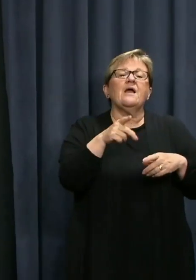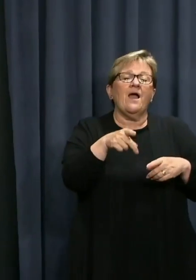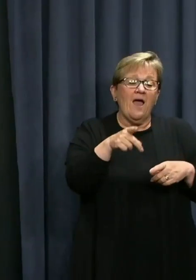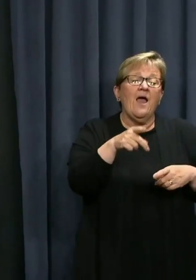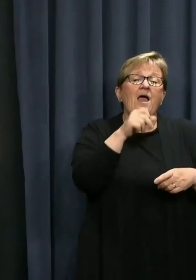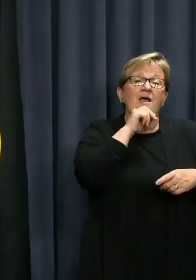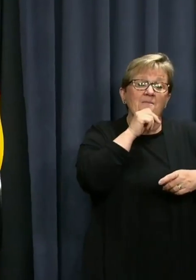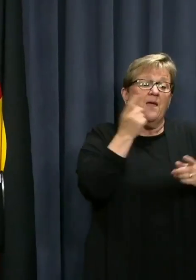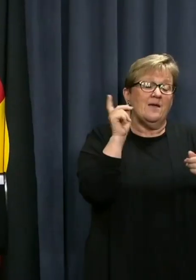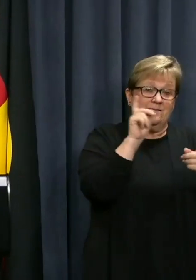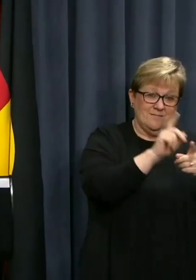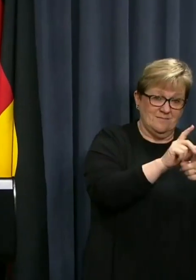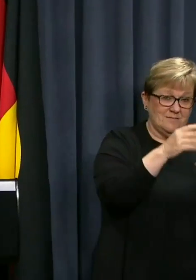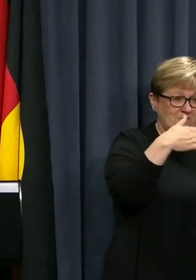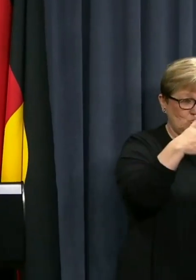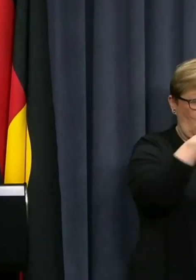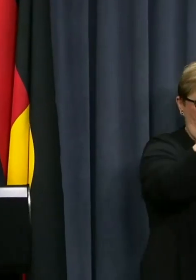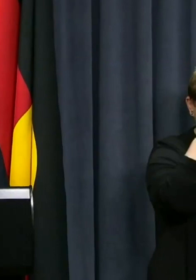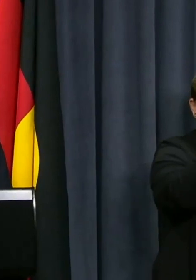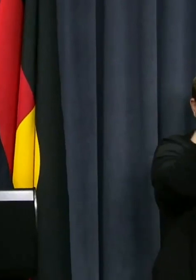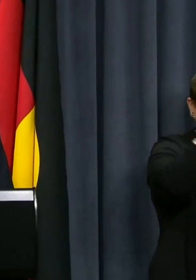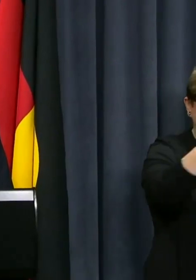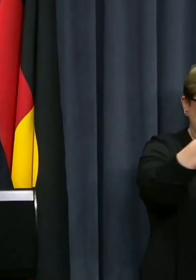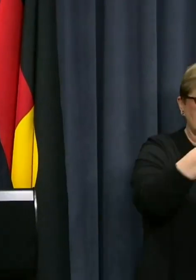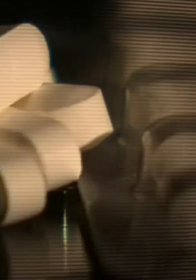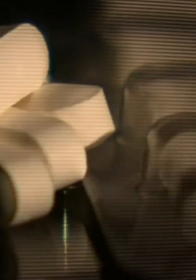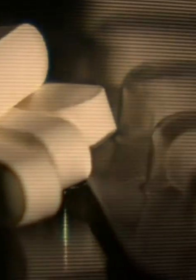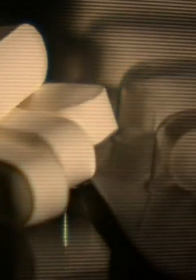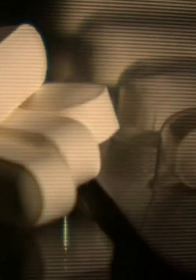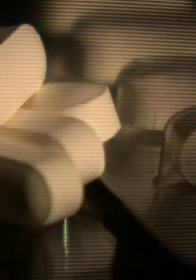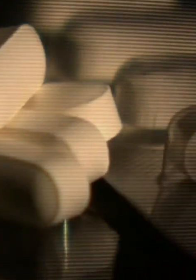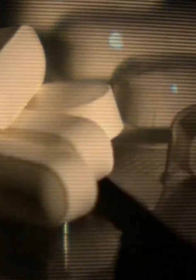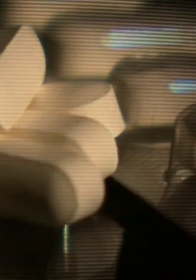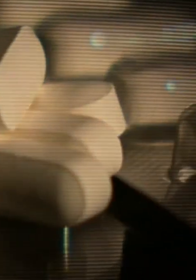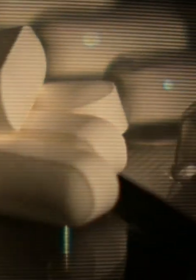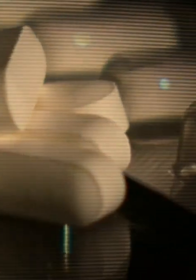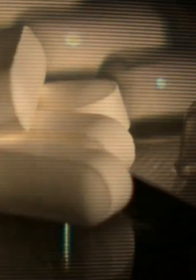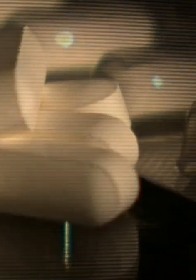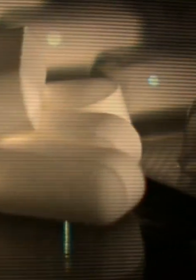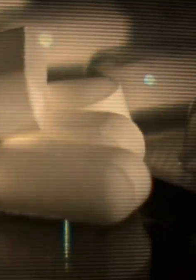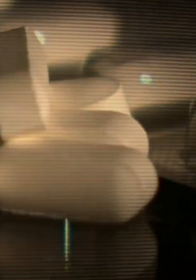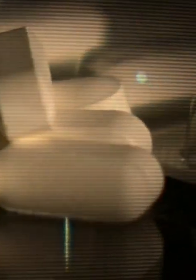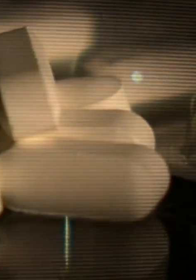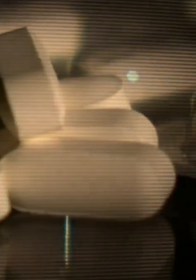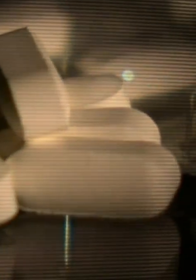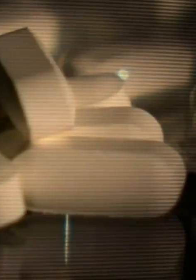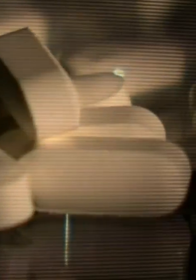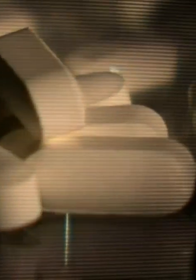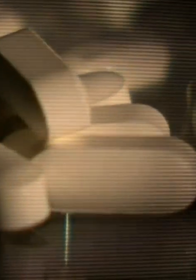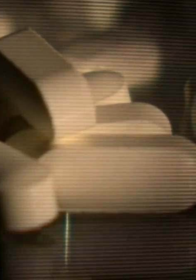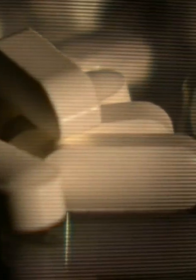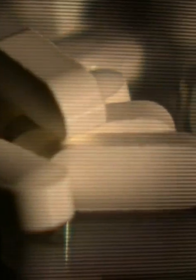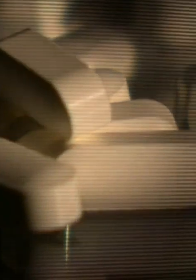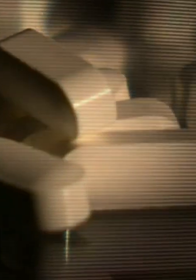medication to the door of this particular quarantine guest. But no one could say if the guard was wearing a mask and other